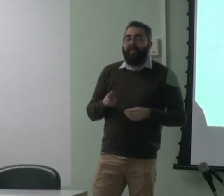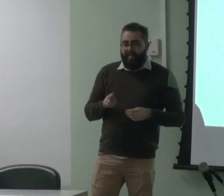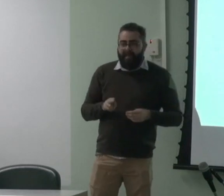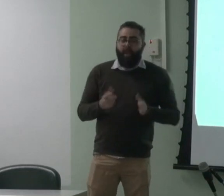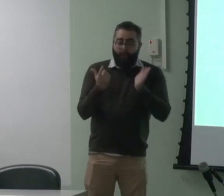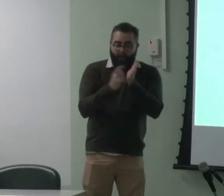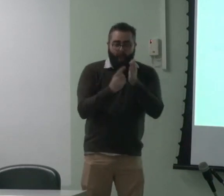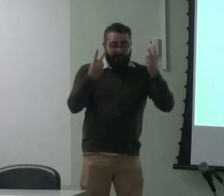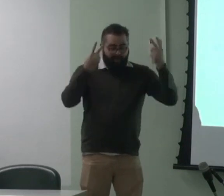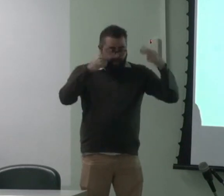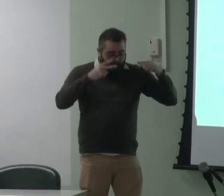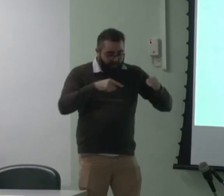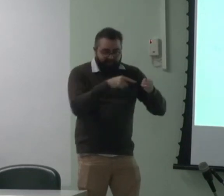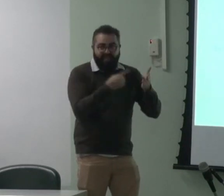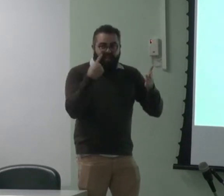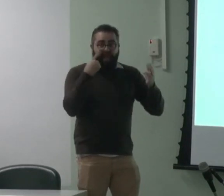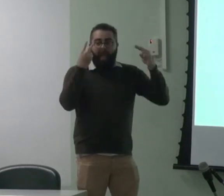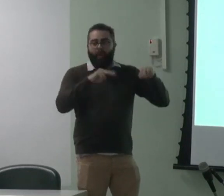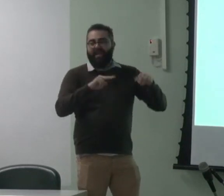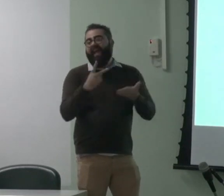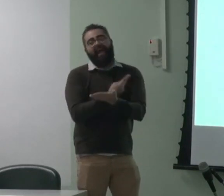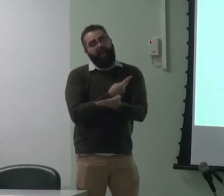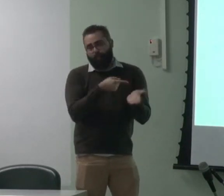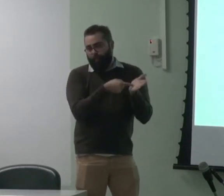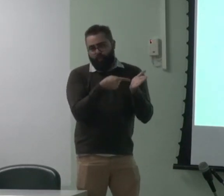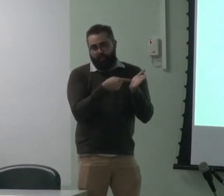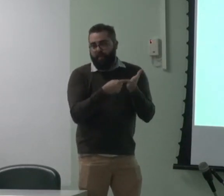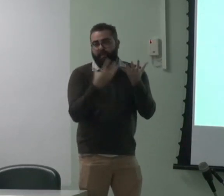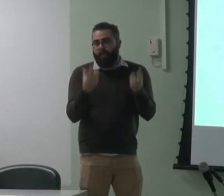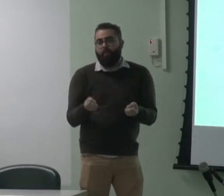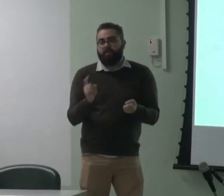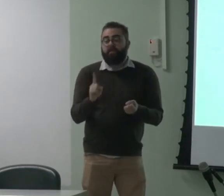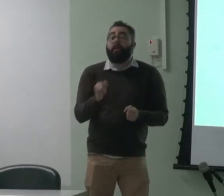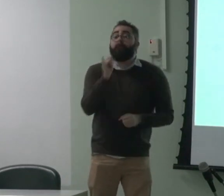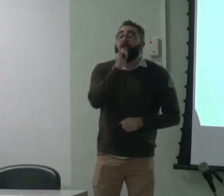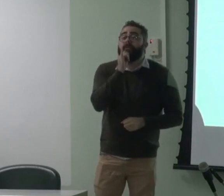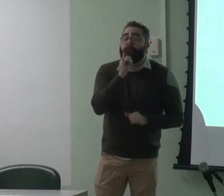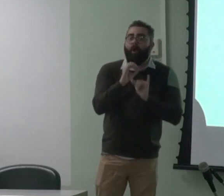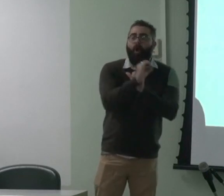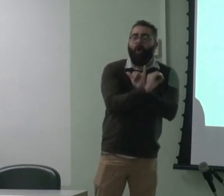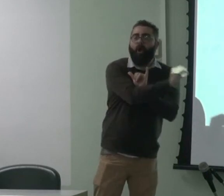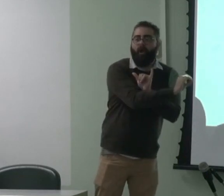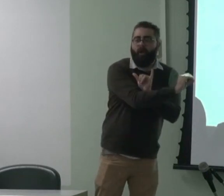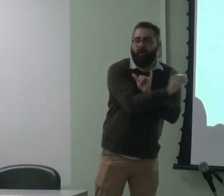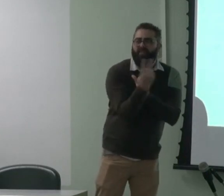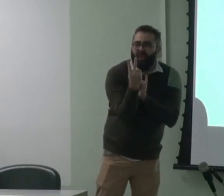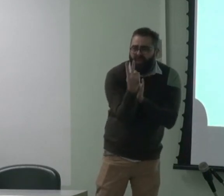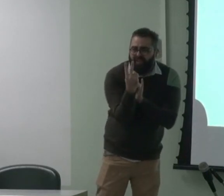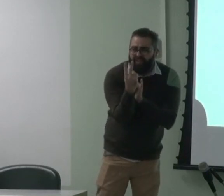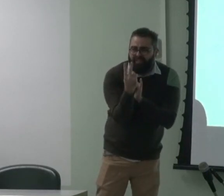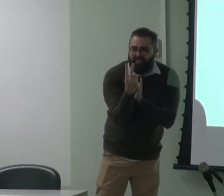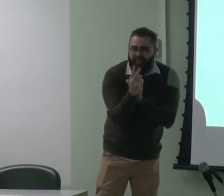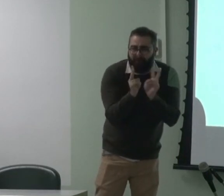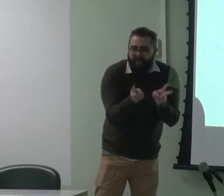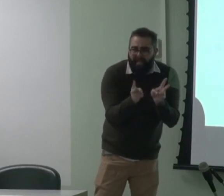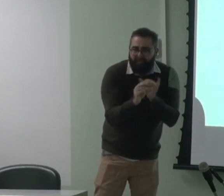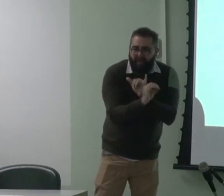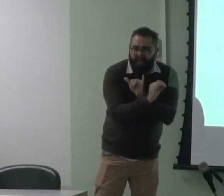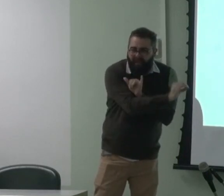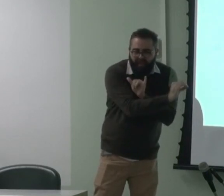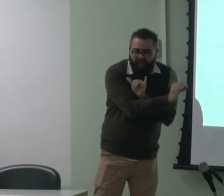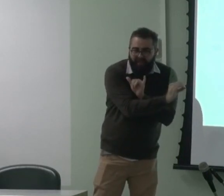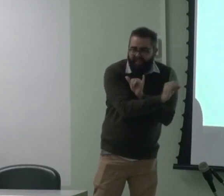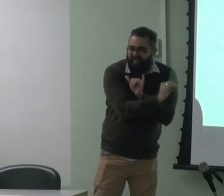validator accepts two direct objects, but the UDAPI